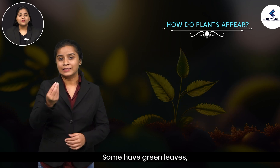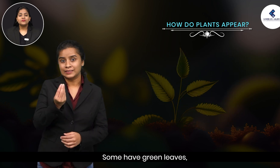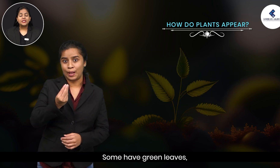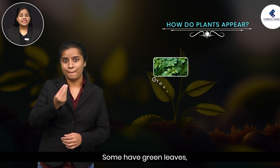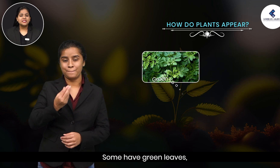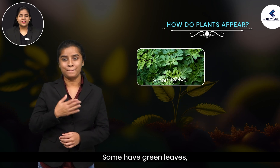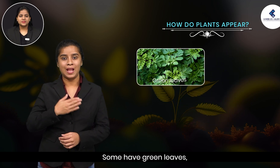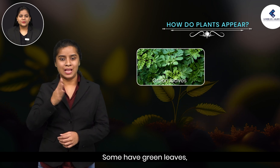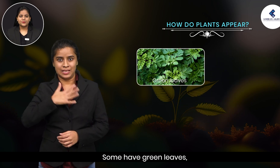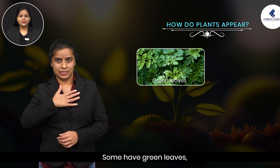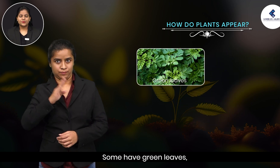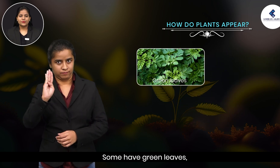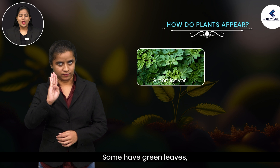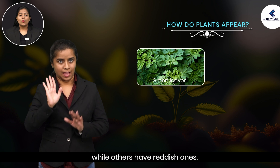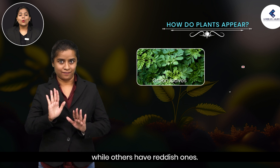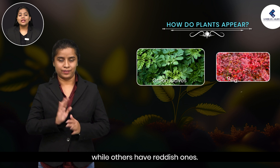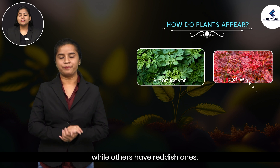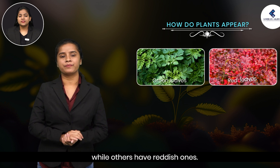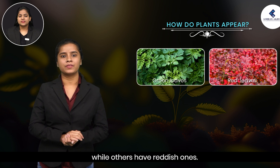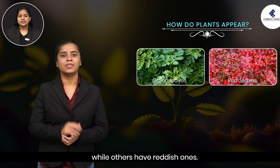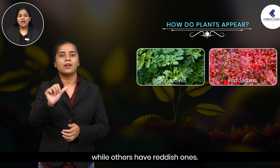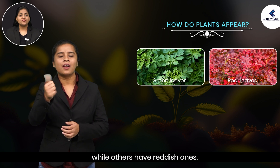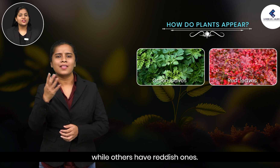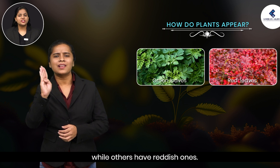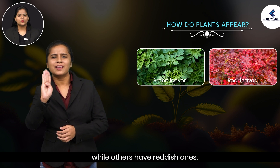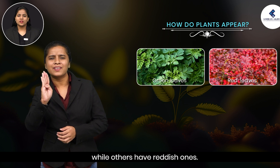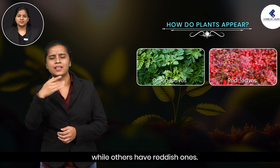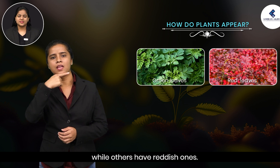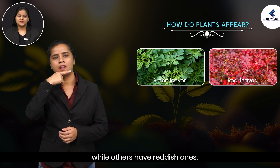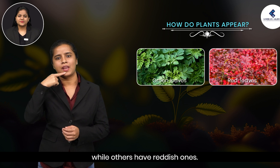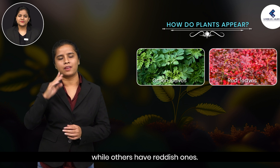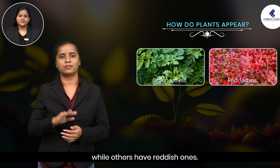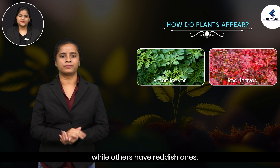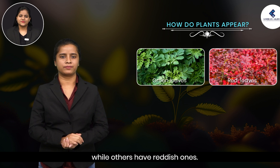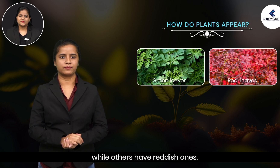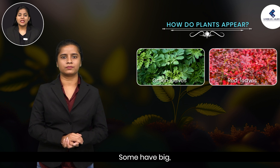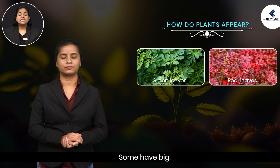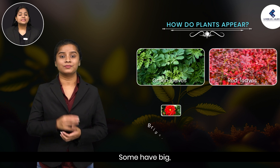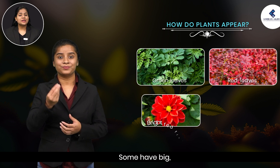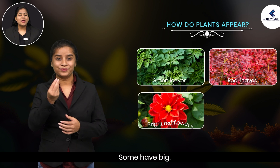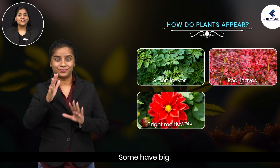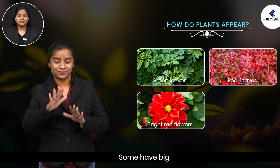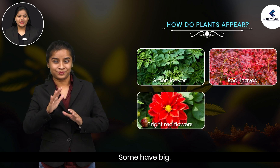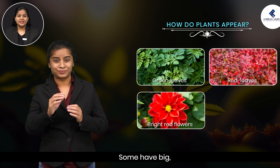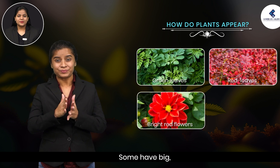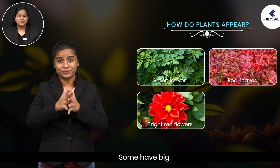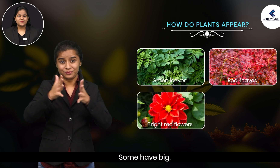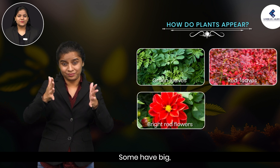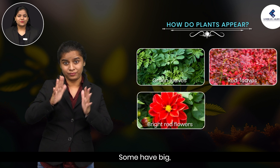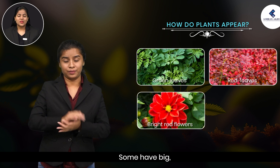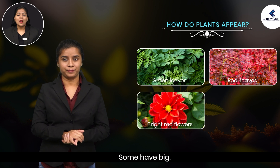Some have green leaves, while others have reddish ones. Some have